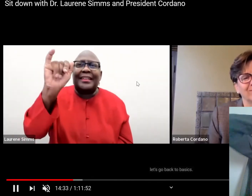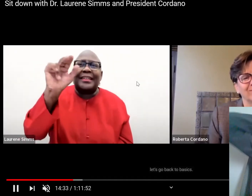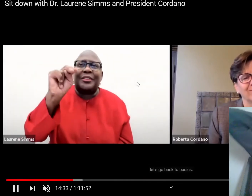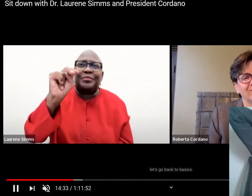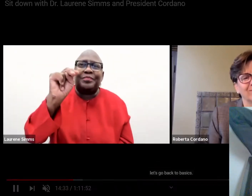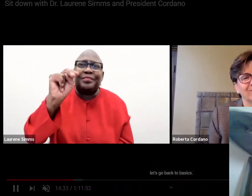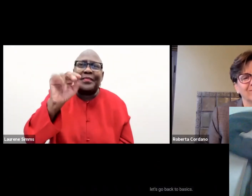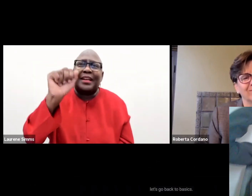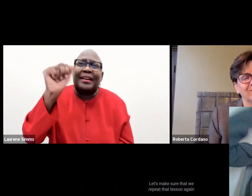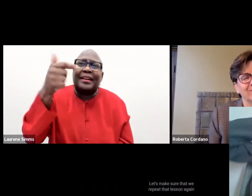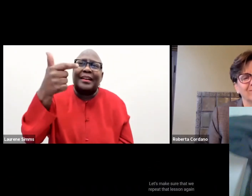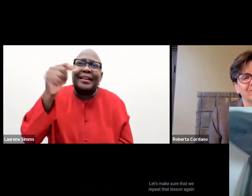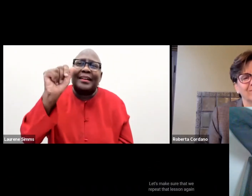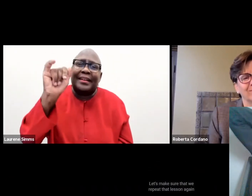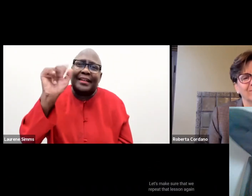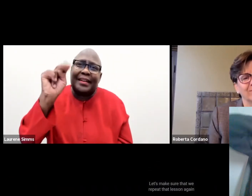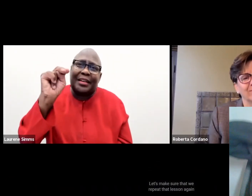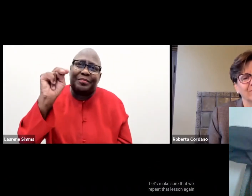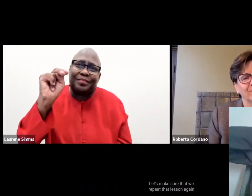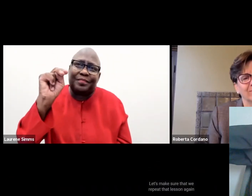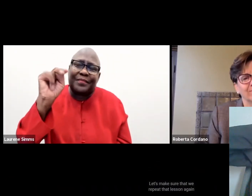let's go back to basics.